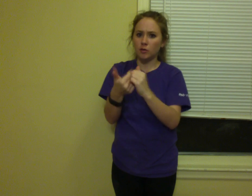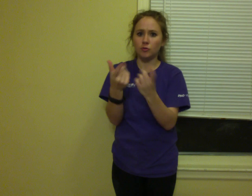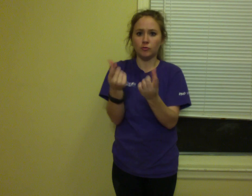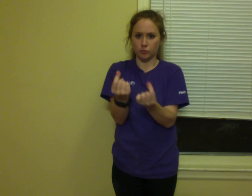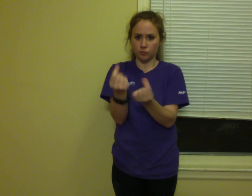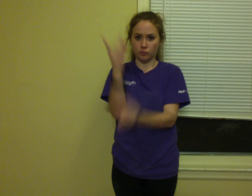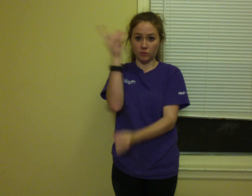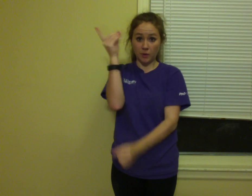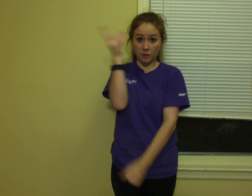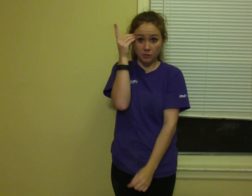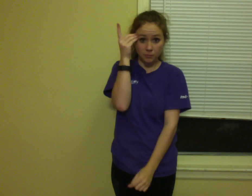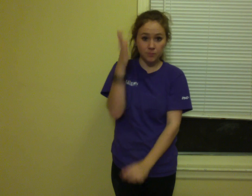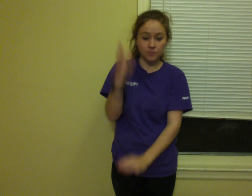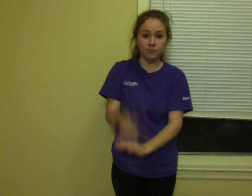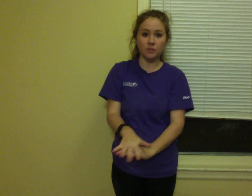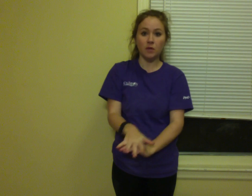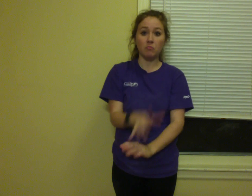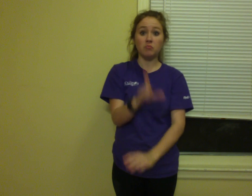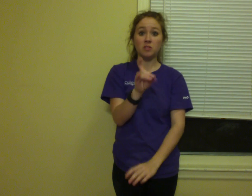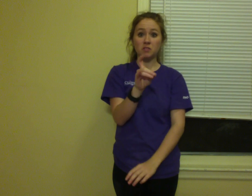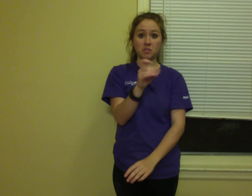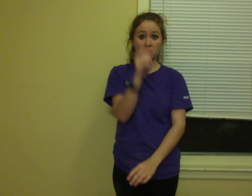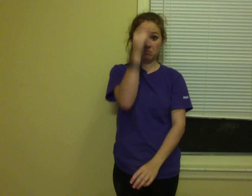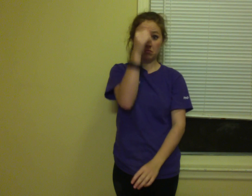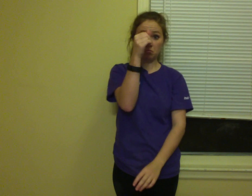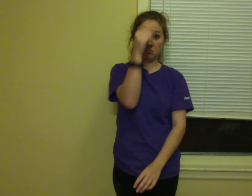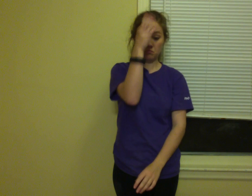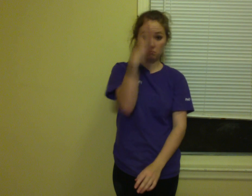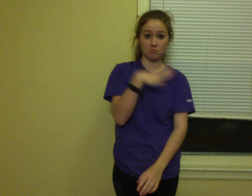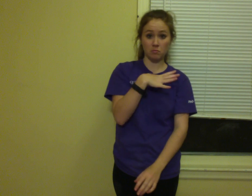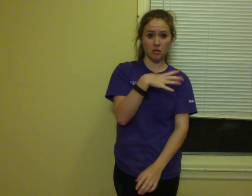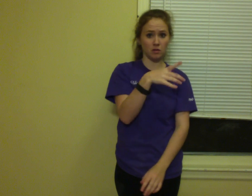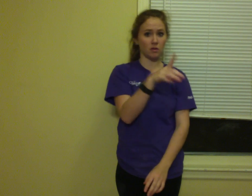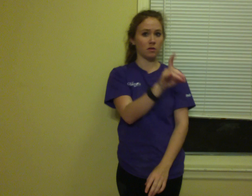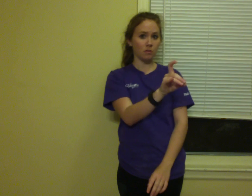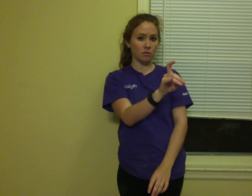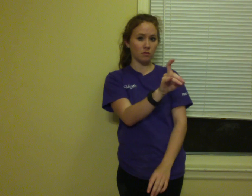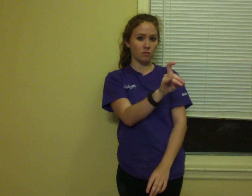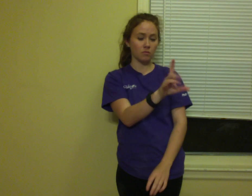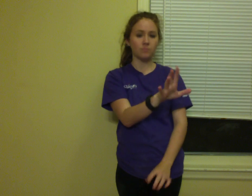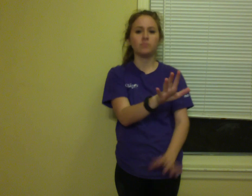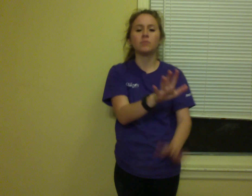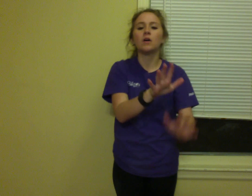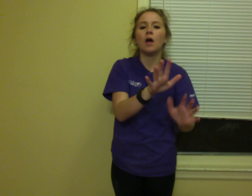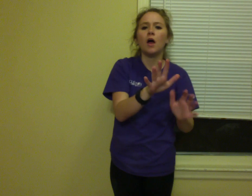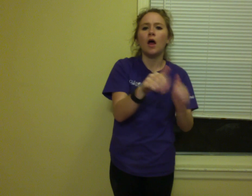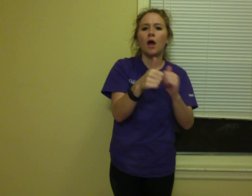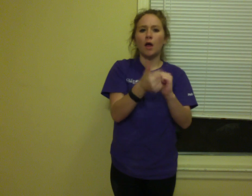studies communities and the way people live in them. He goes about his job scientifically,